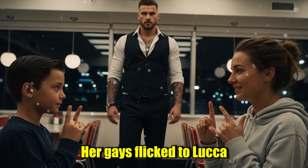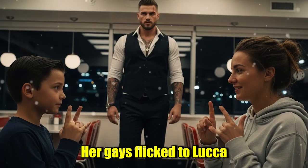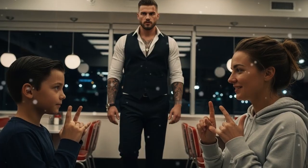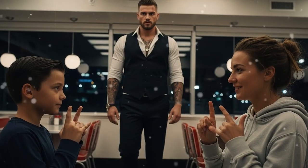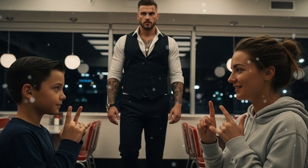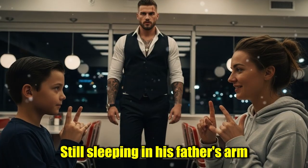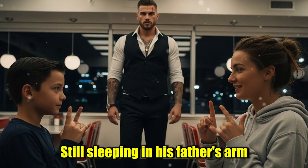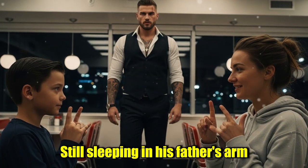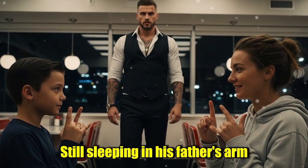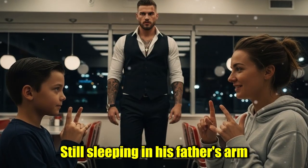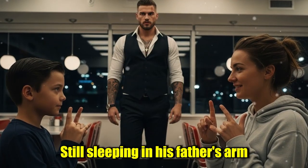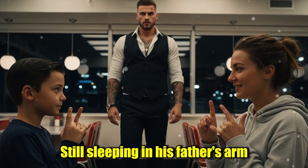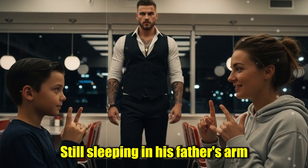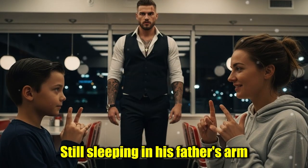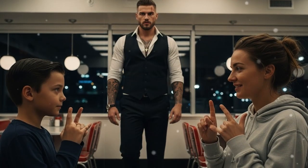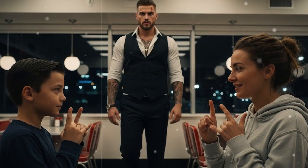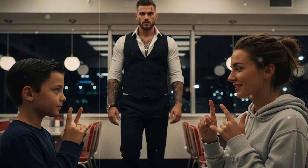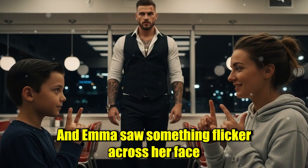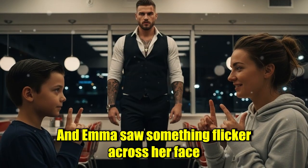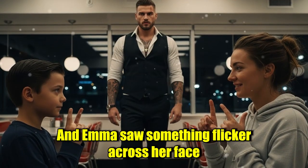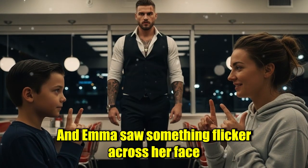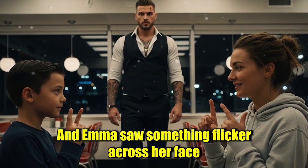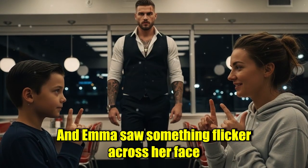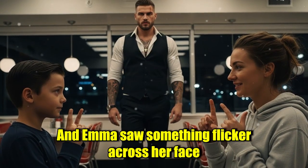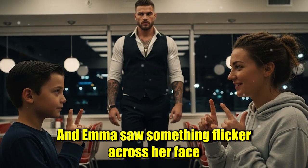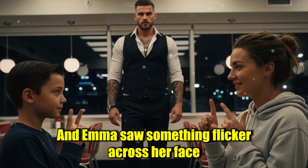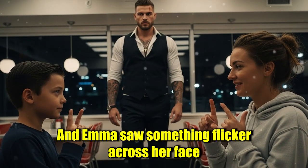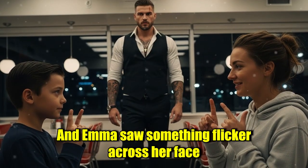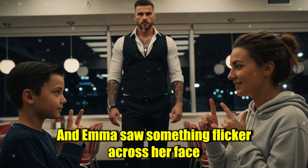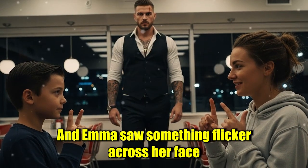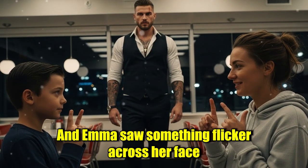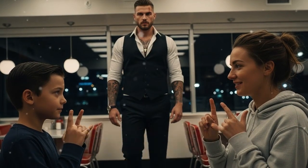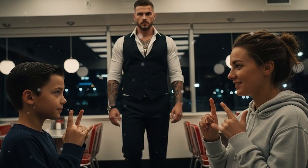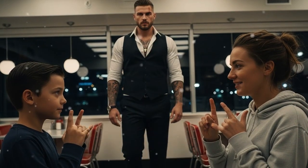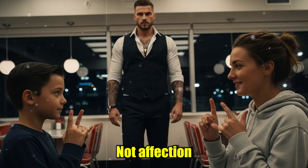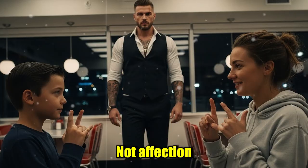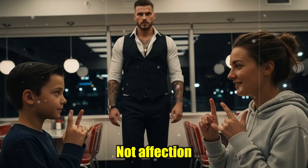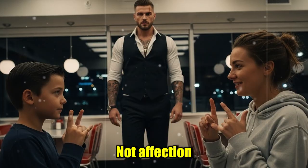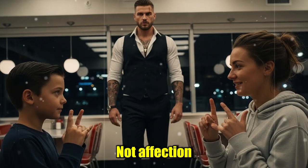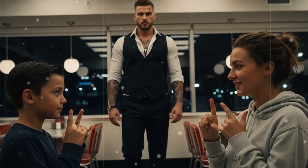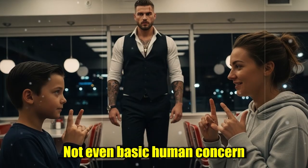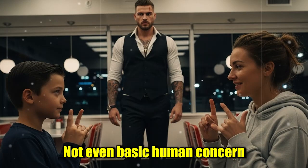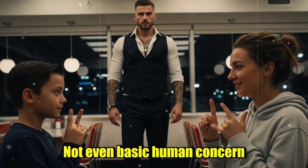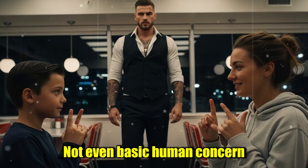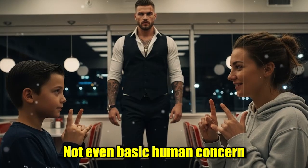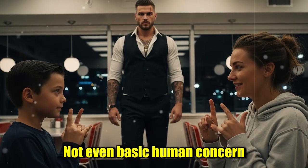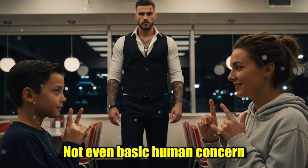Luca, still sleeping in his father's arms, and Emma saw something flicker across her face. Not affection, not even basic